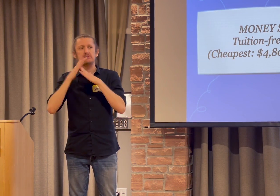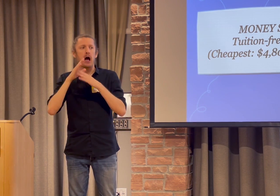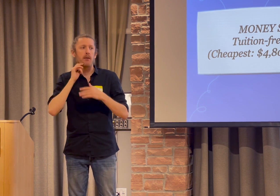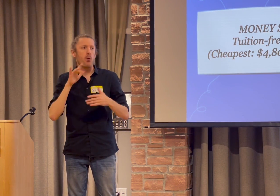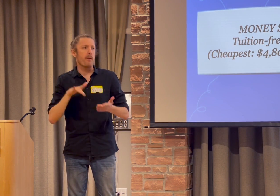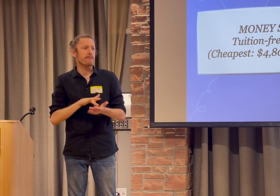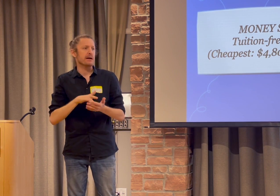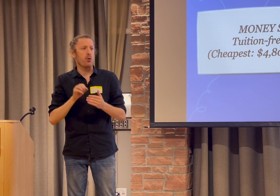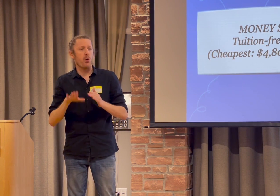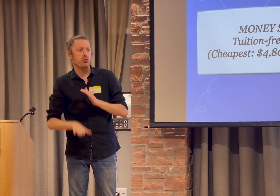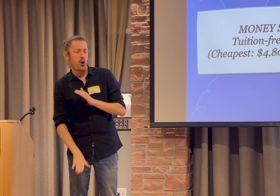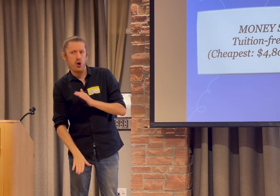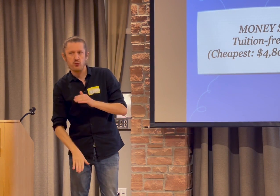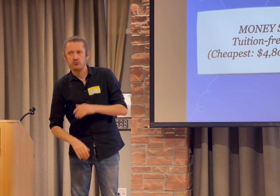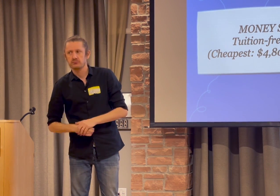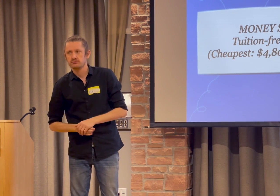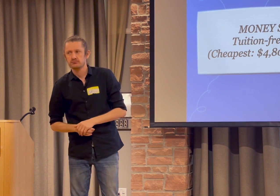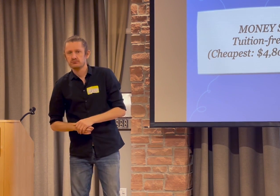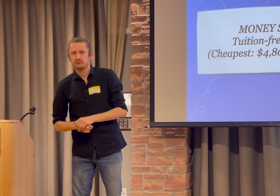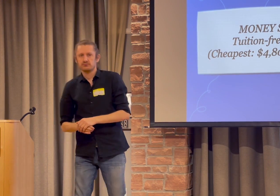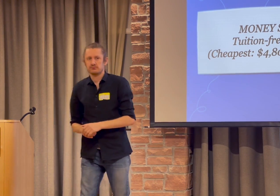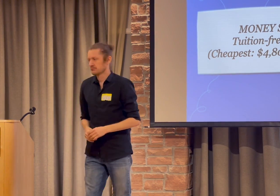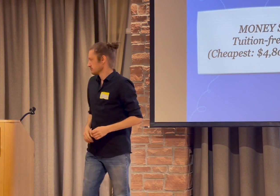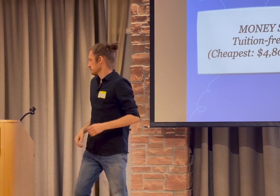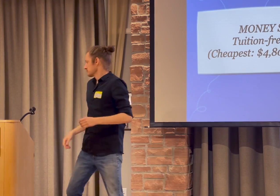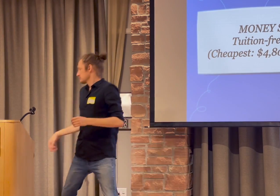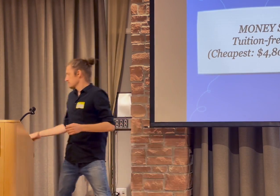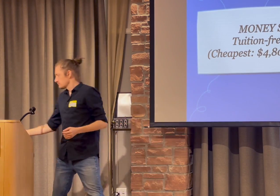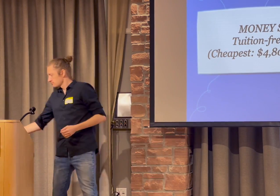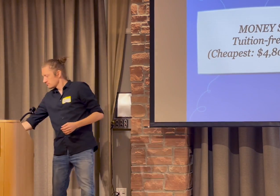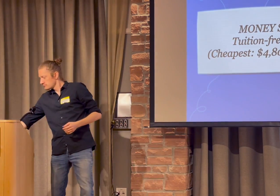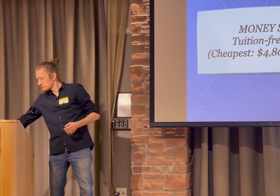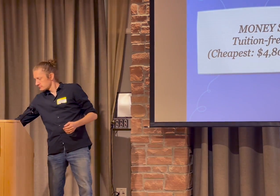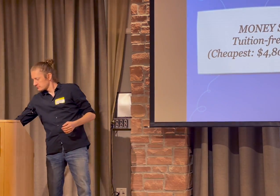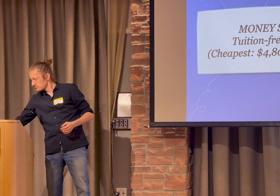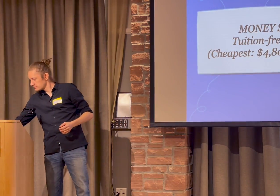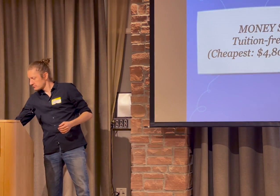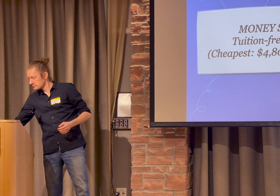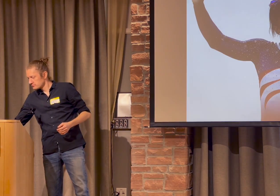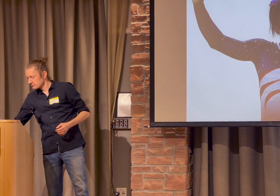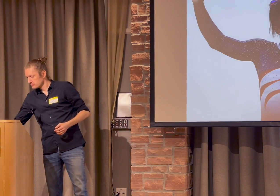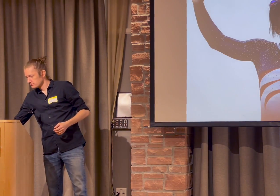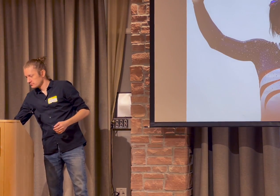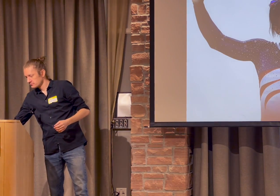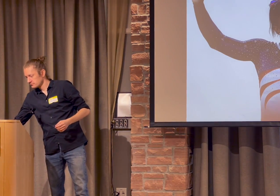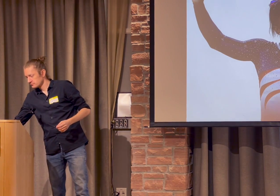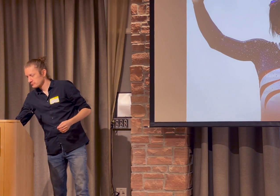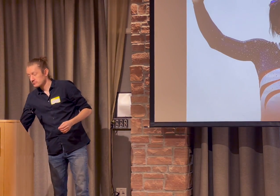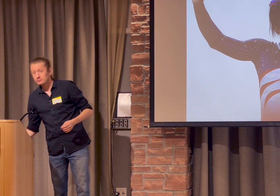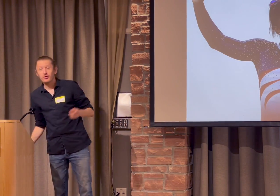AU, other countries will recognize that it is one of the top universities.